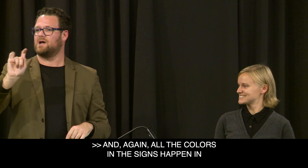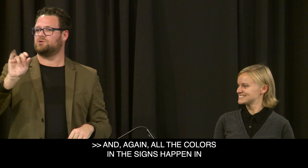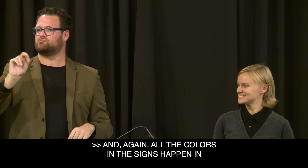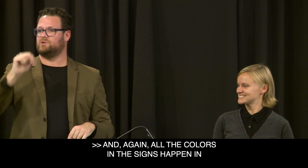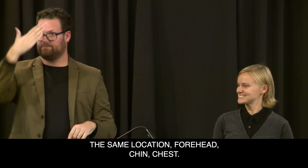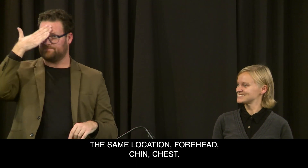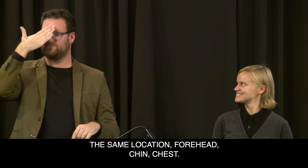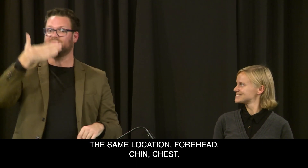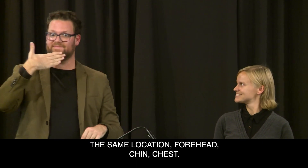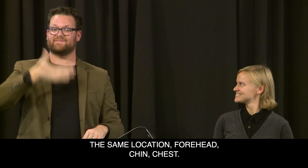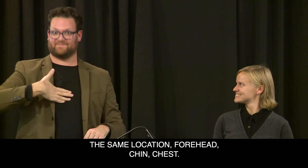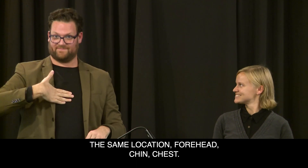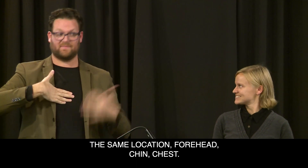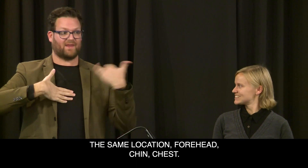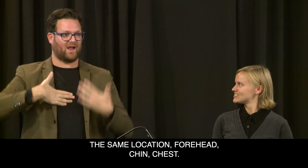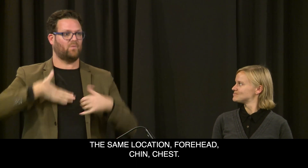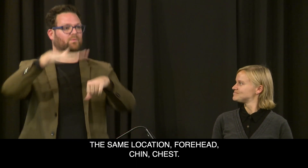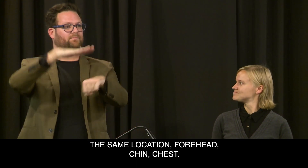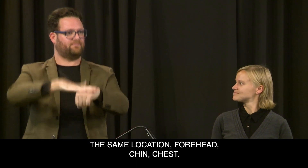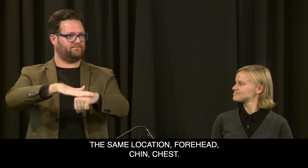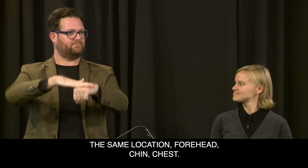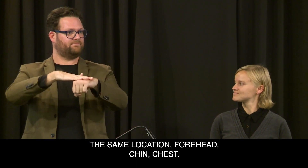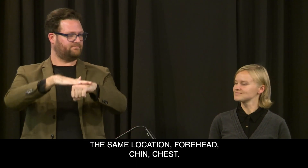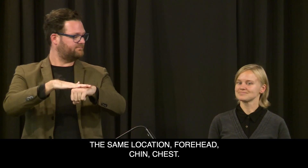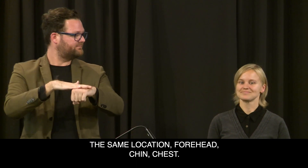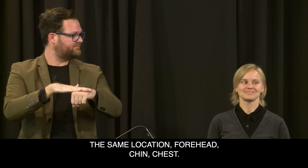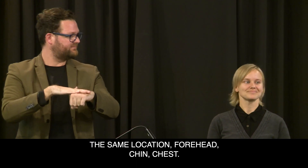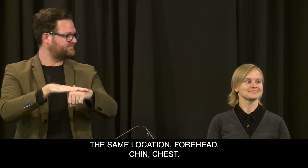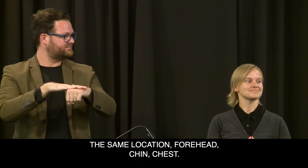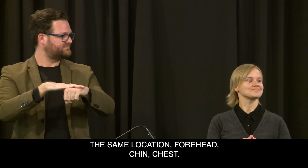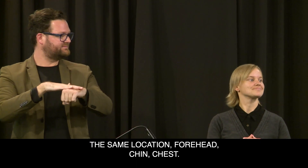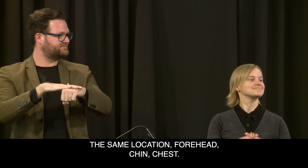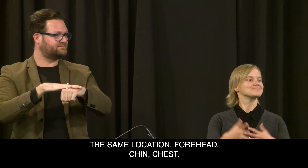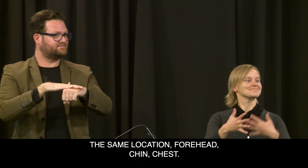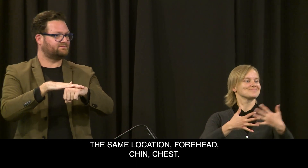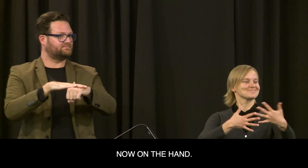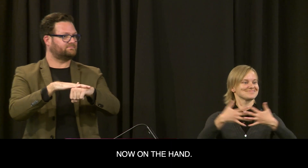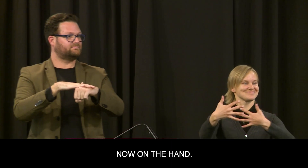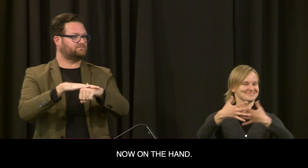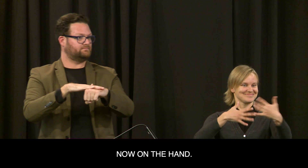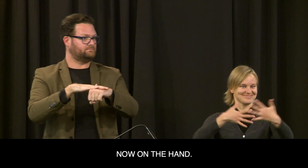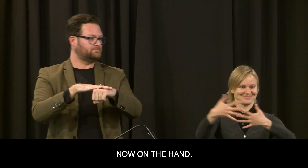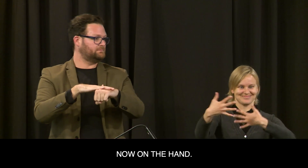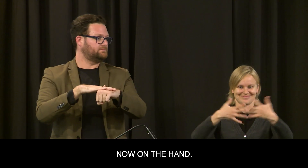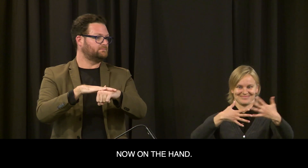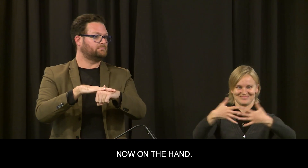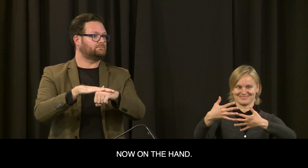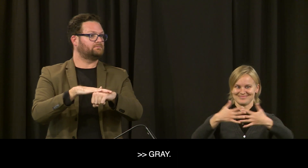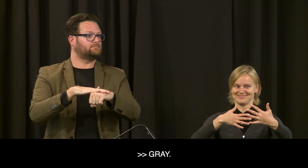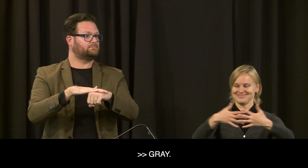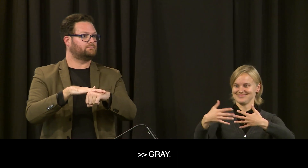happen in the same location. Forehead, chin, chest. Now on the hand. Gray.